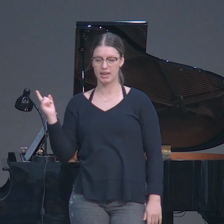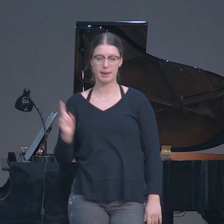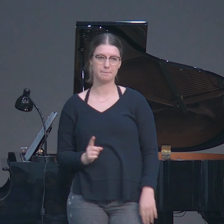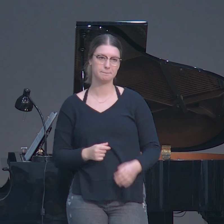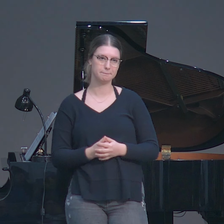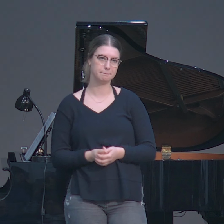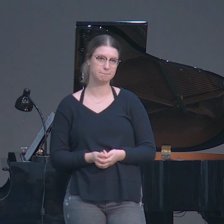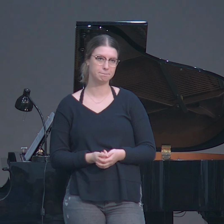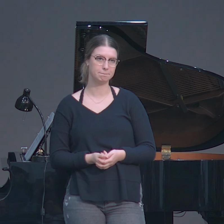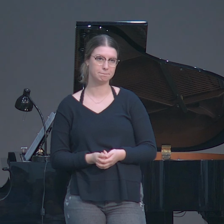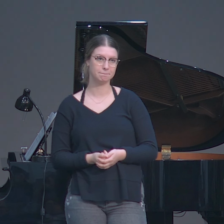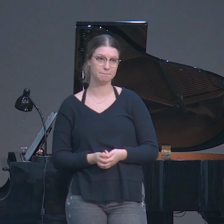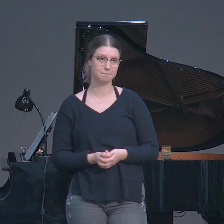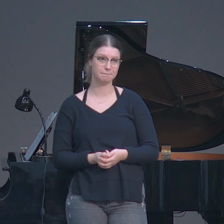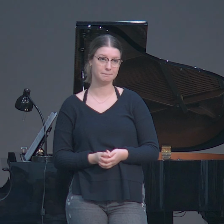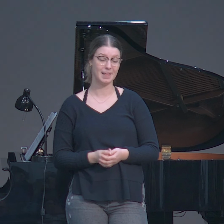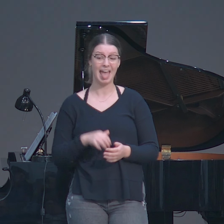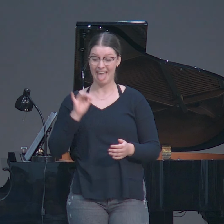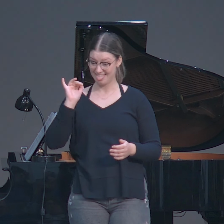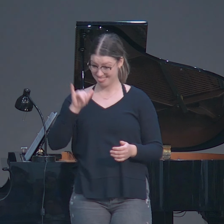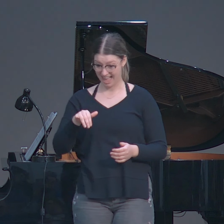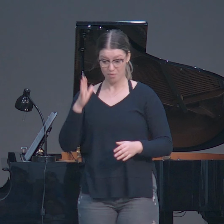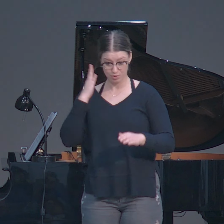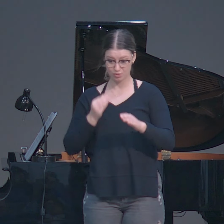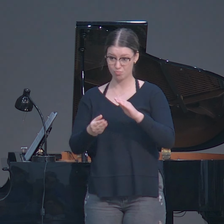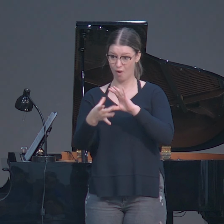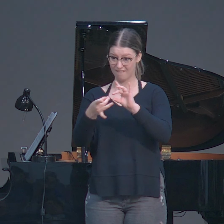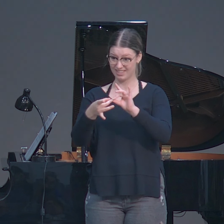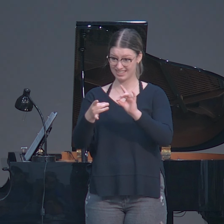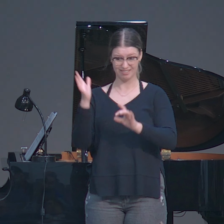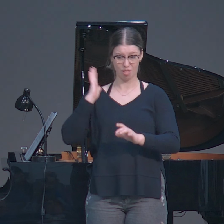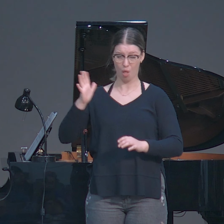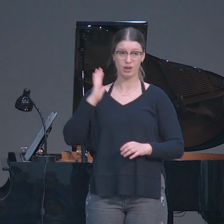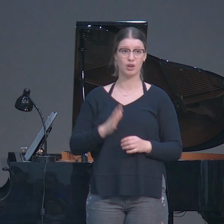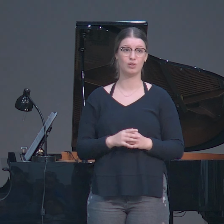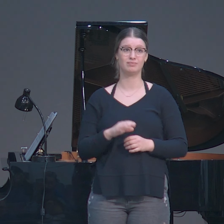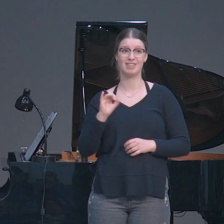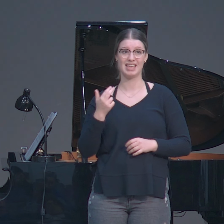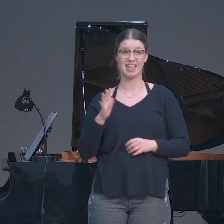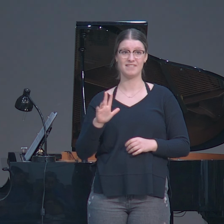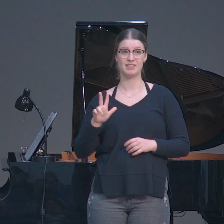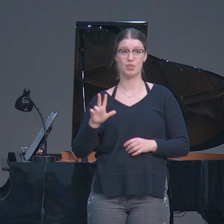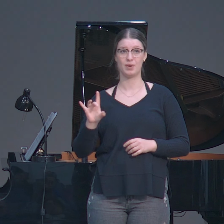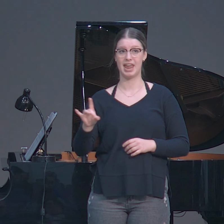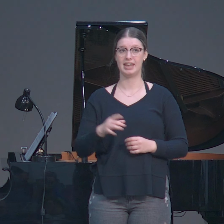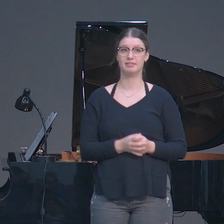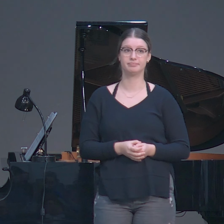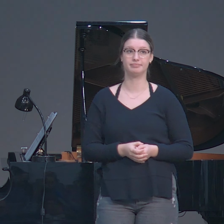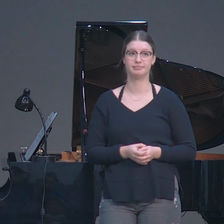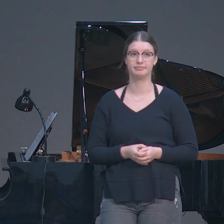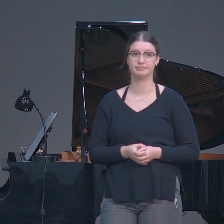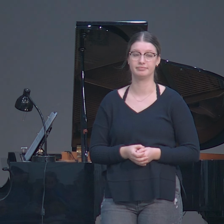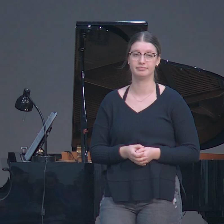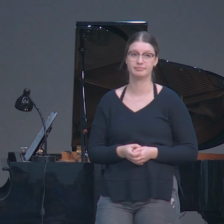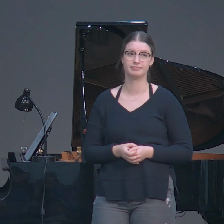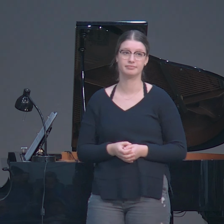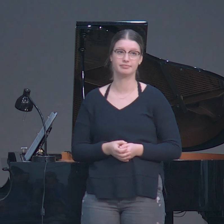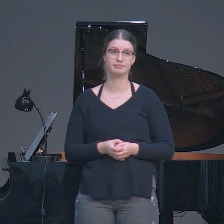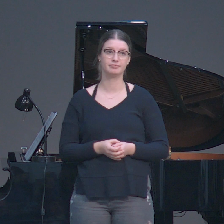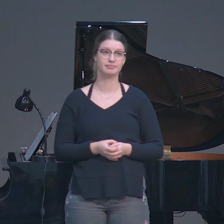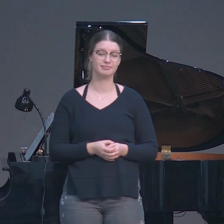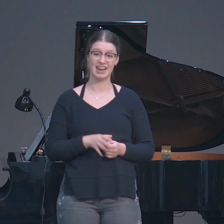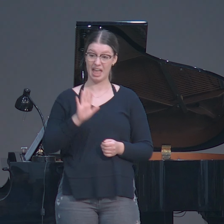And this too was prophesied long ago. Listen to these words from Isaiah 53:8. Isaiah 53 is